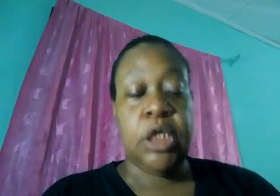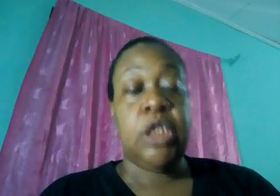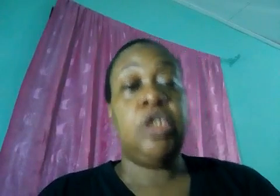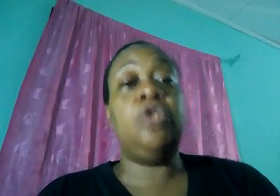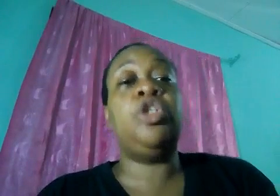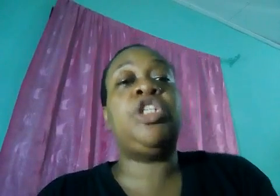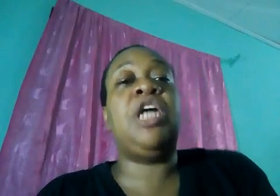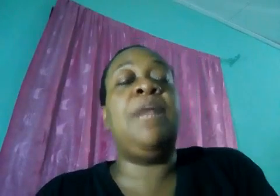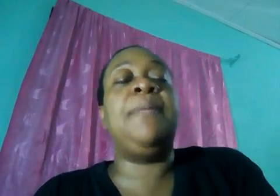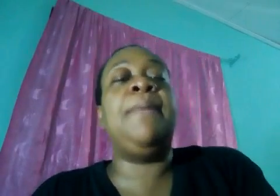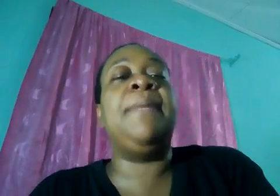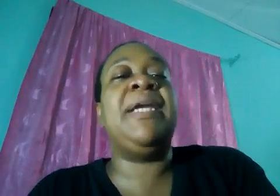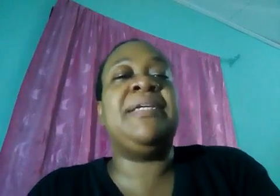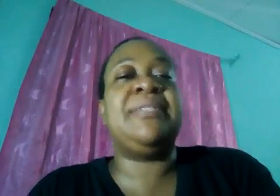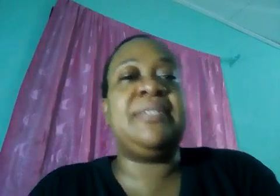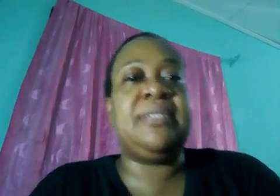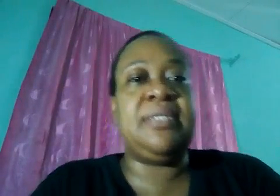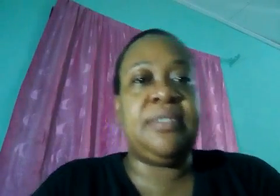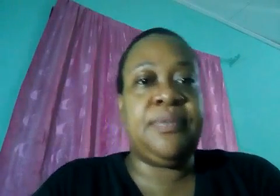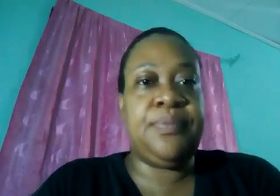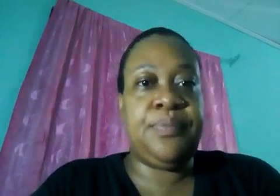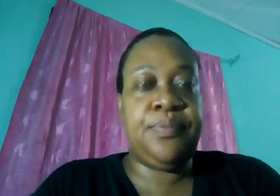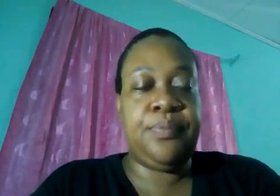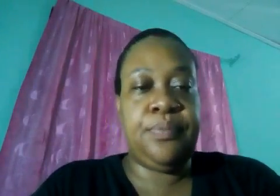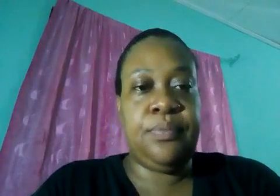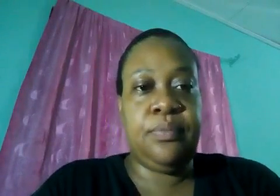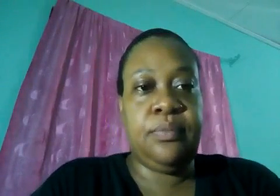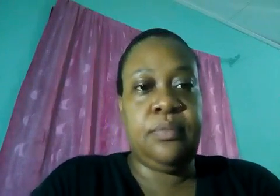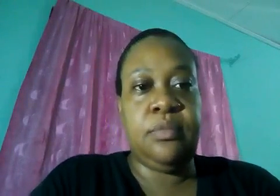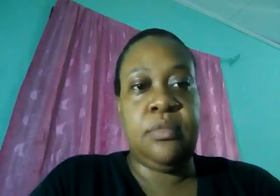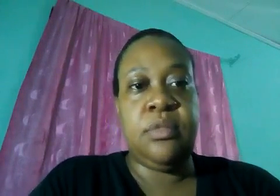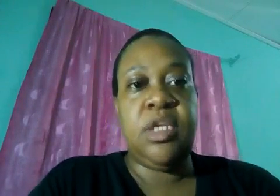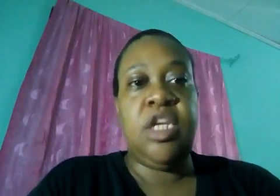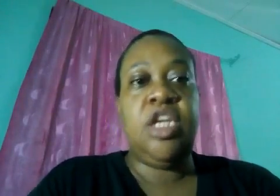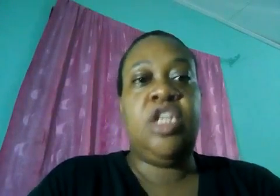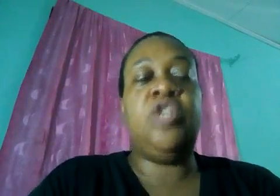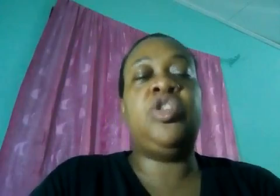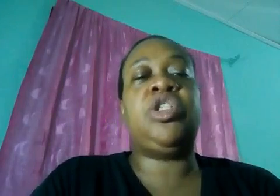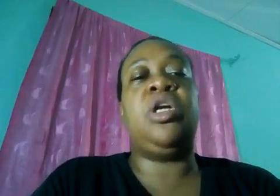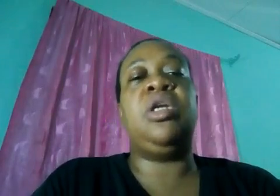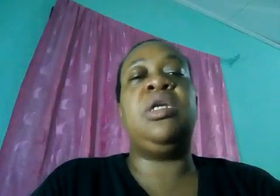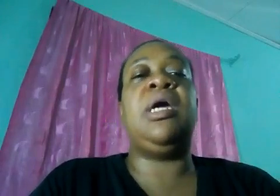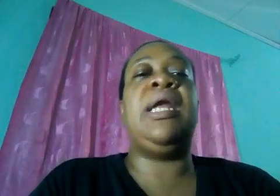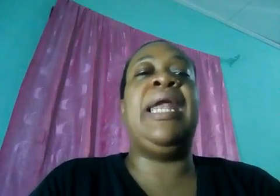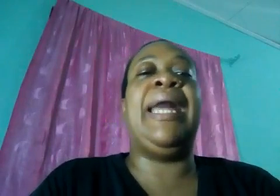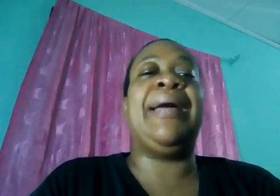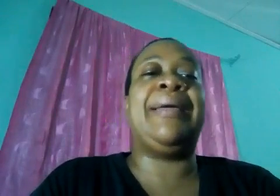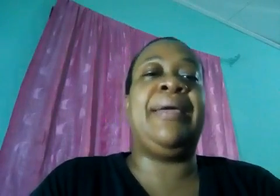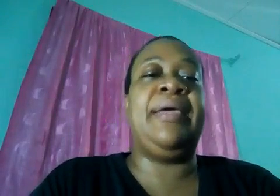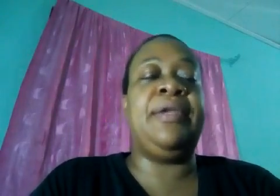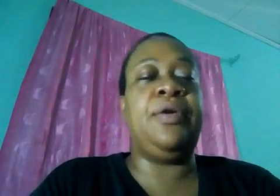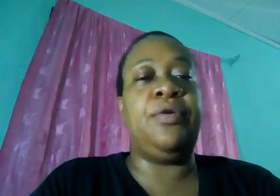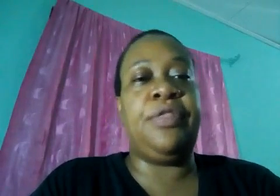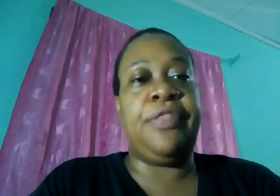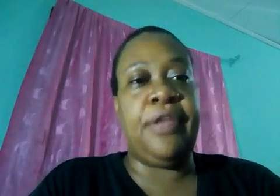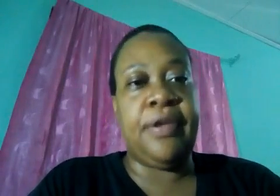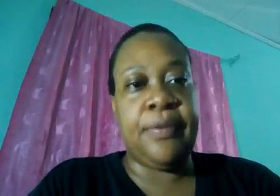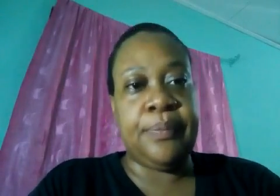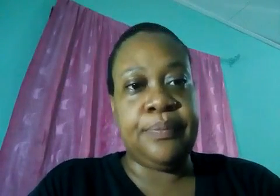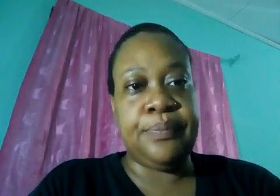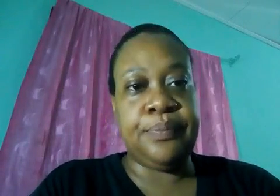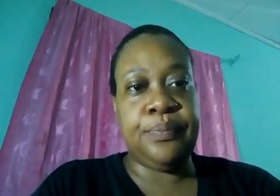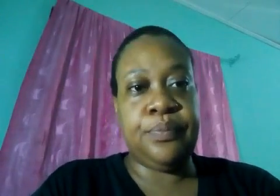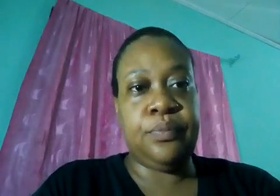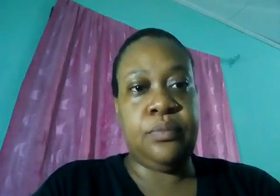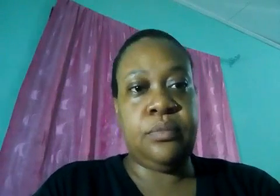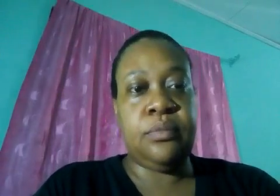you shall be blessed. You shall not lack any good thing.